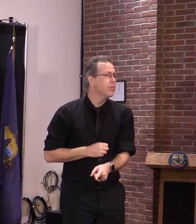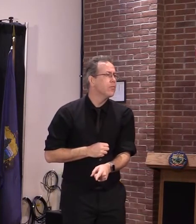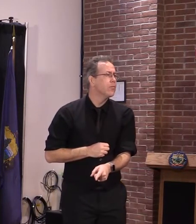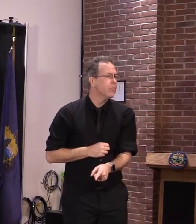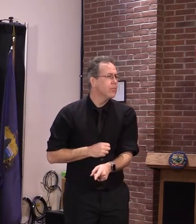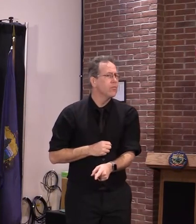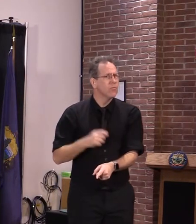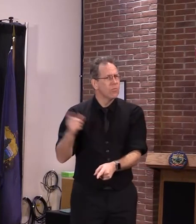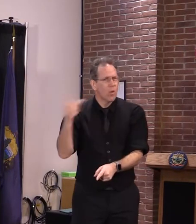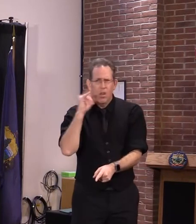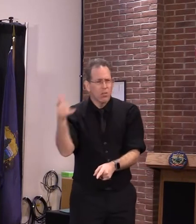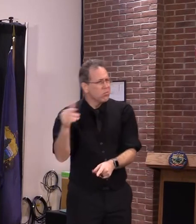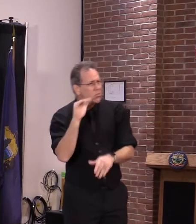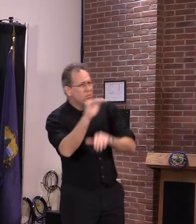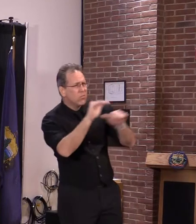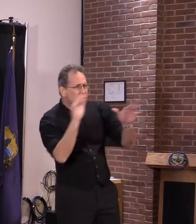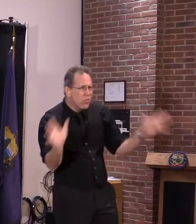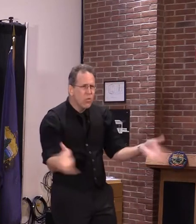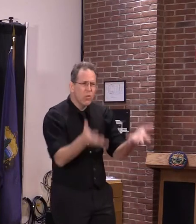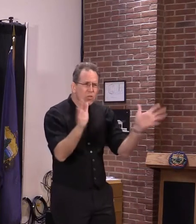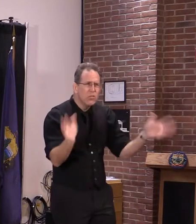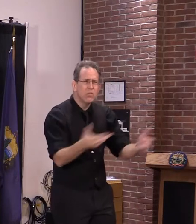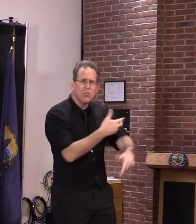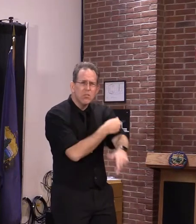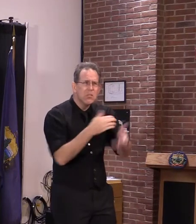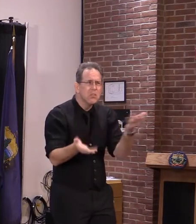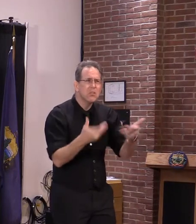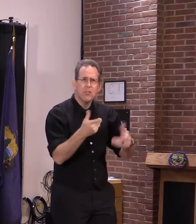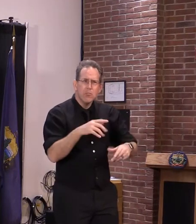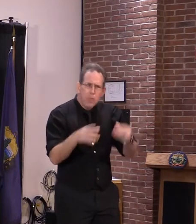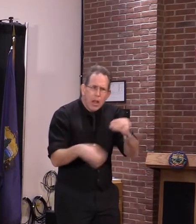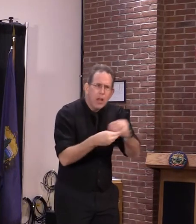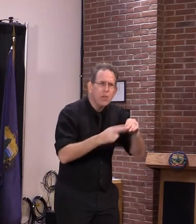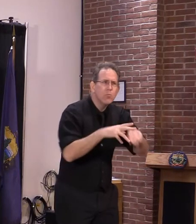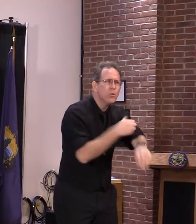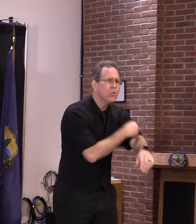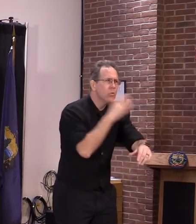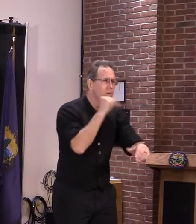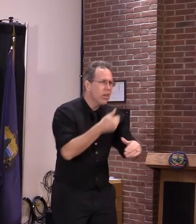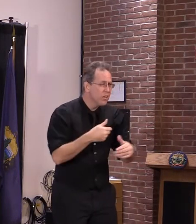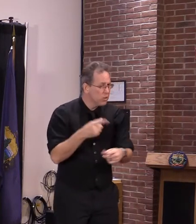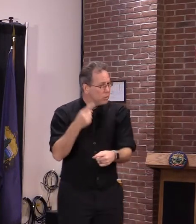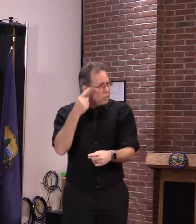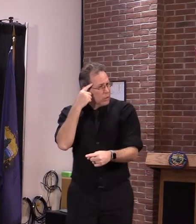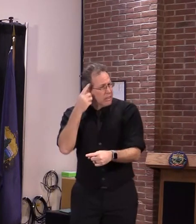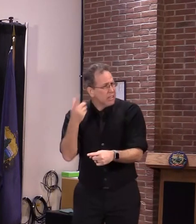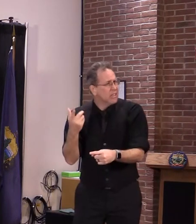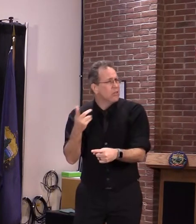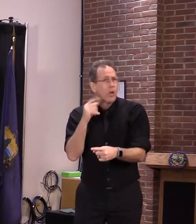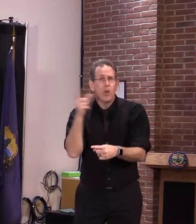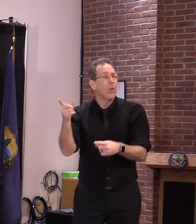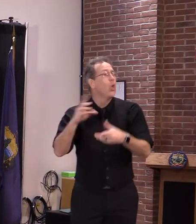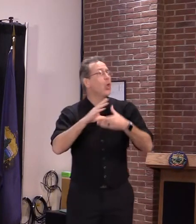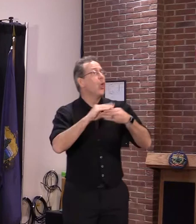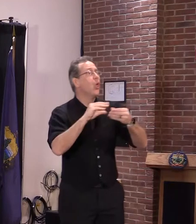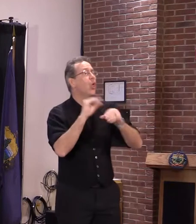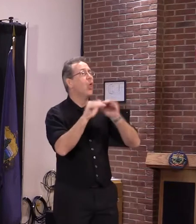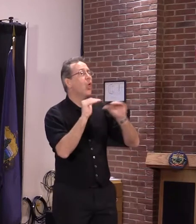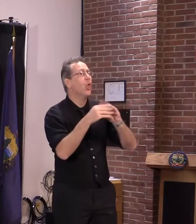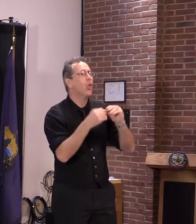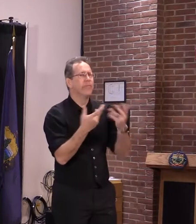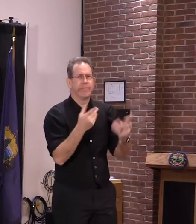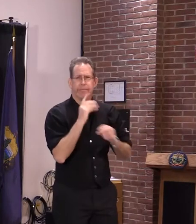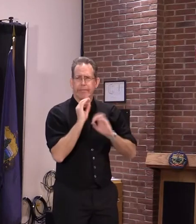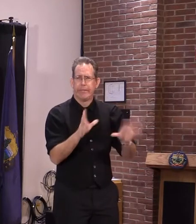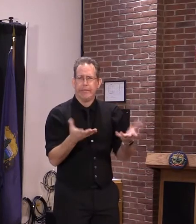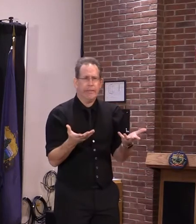boosted or both. Do you think that message, you've been using that message well since